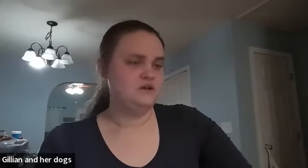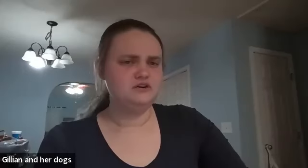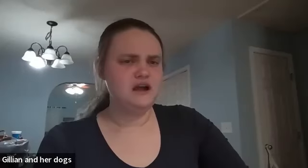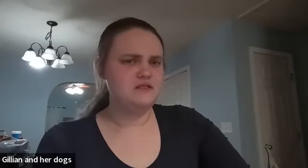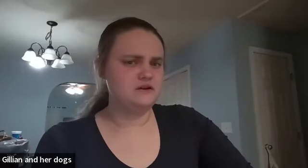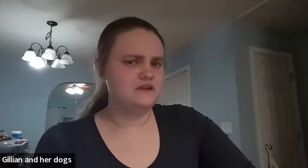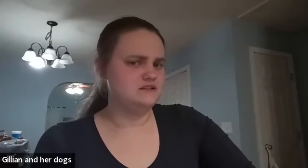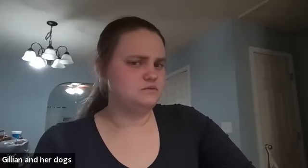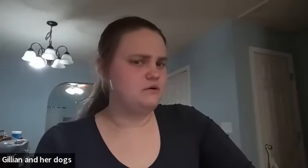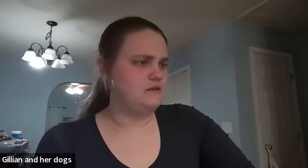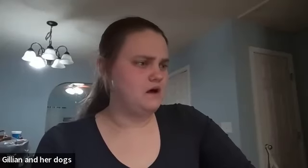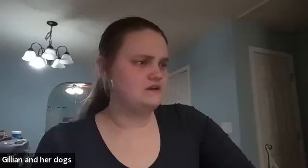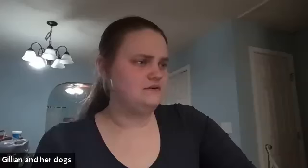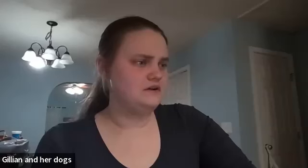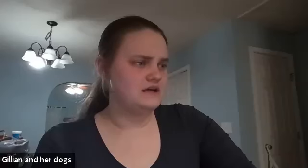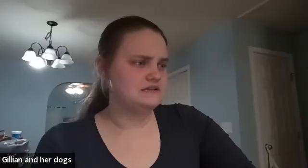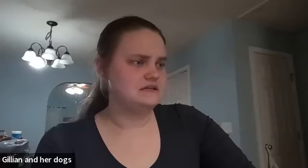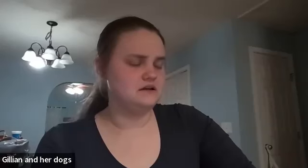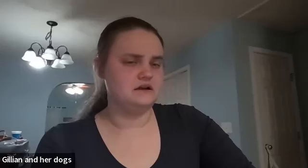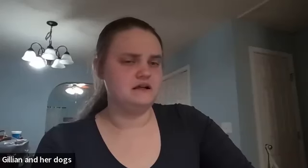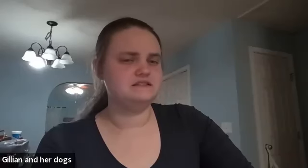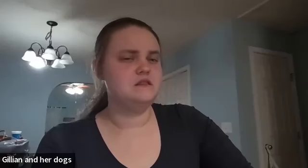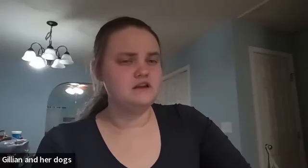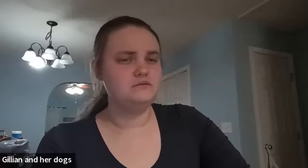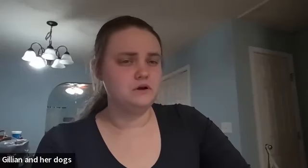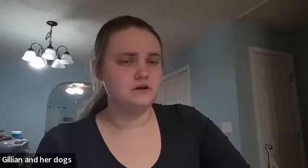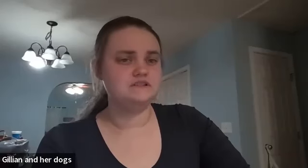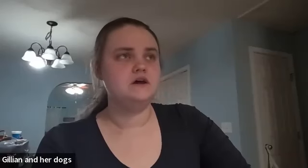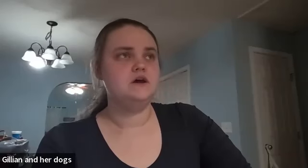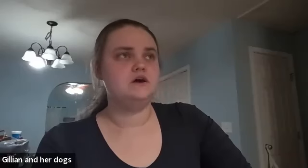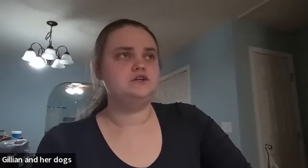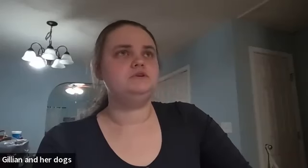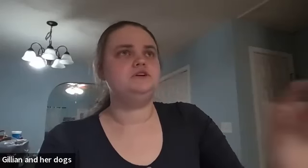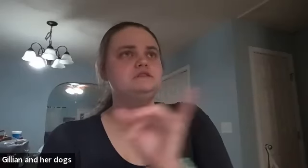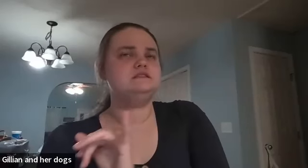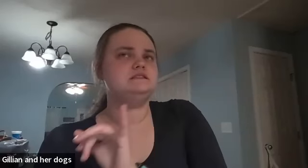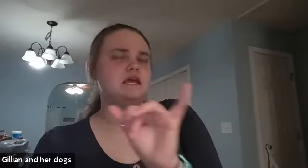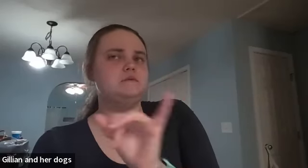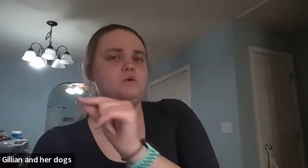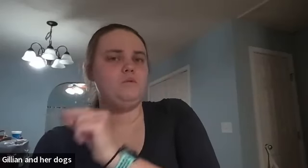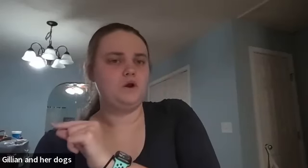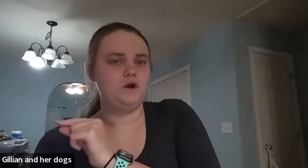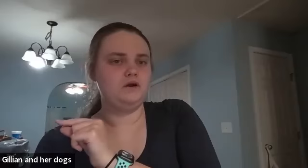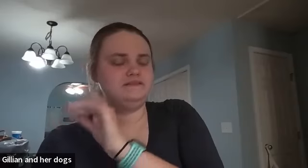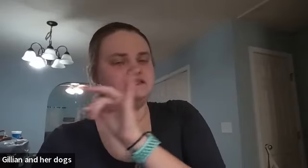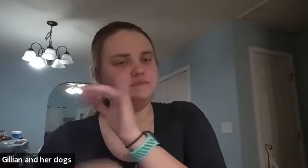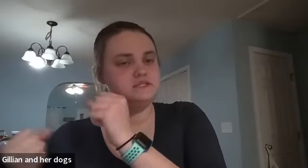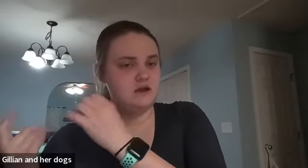You kind of learn that as well with a lot of our classes, not classes, a lot of words you would use the same word, like the same sign